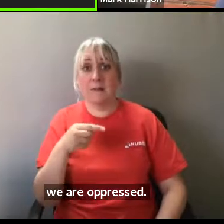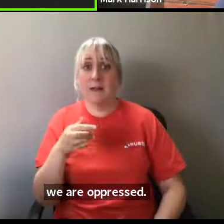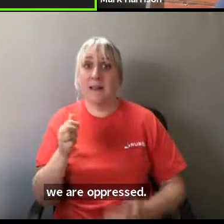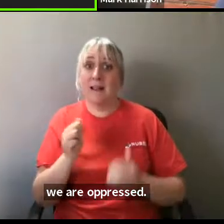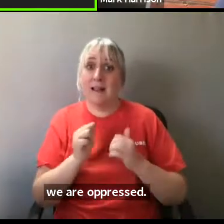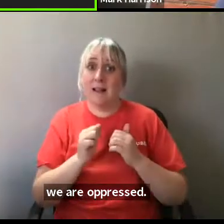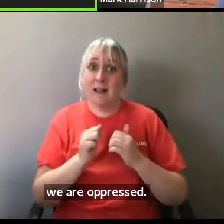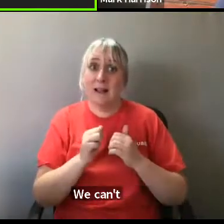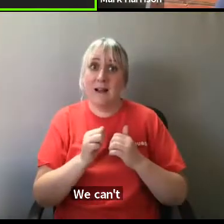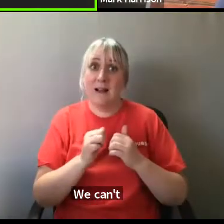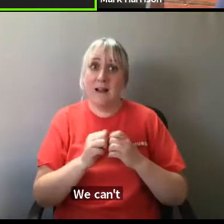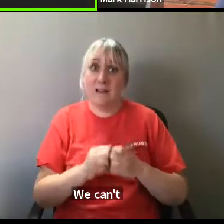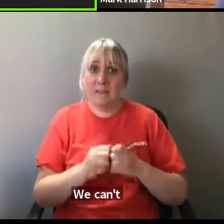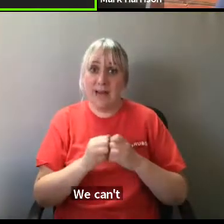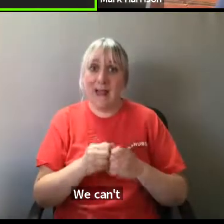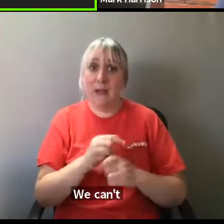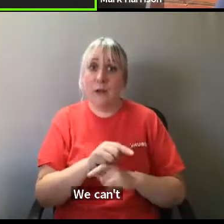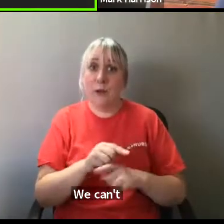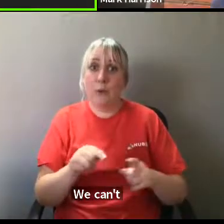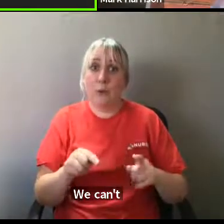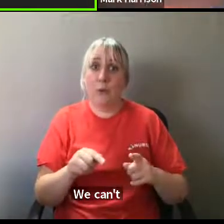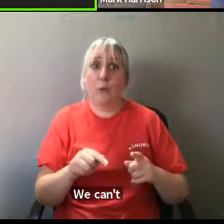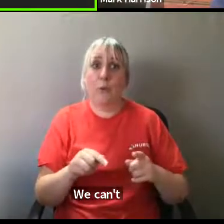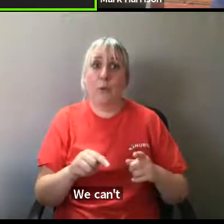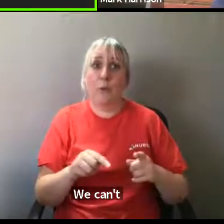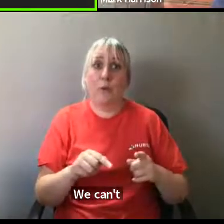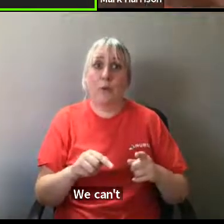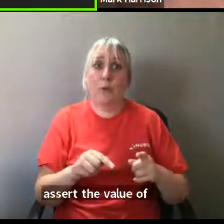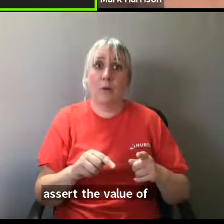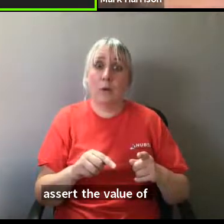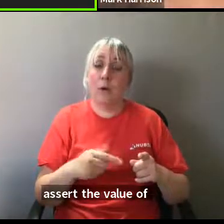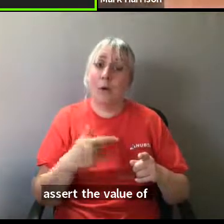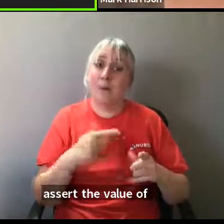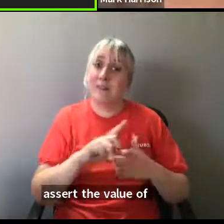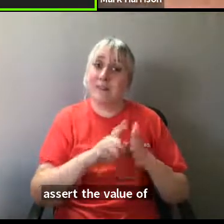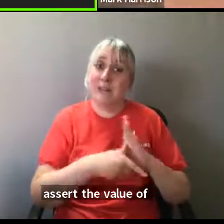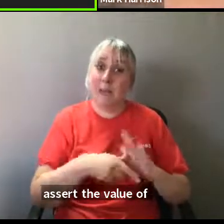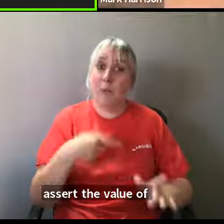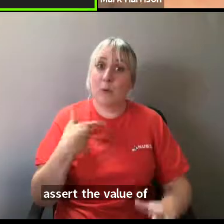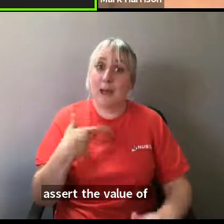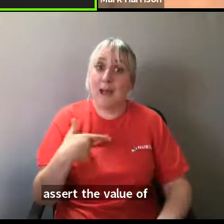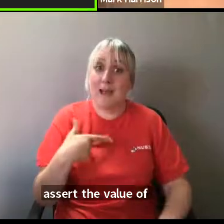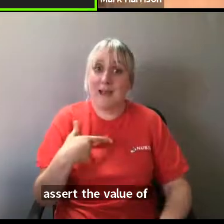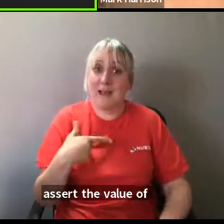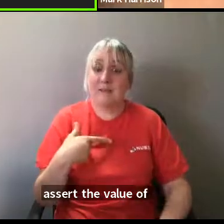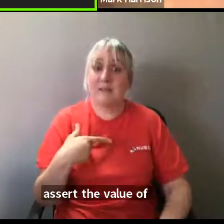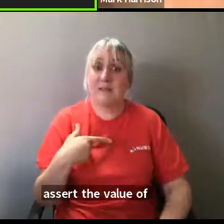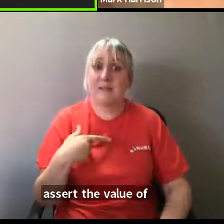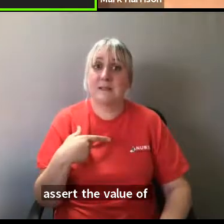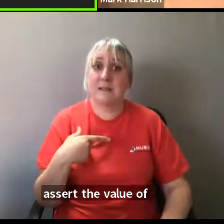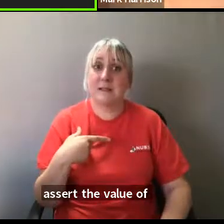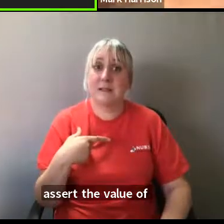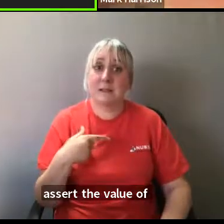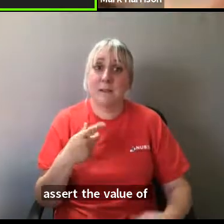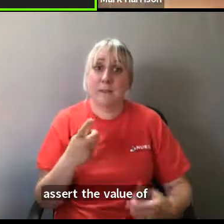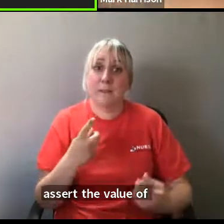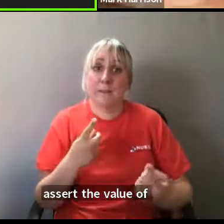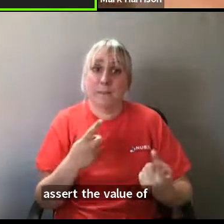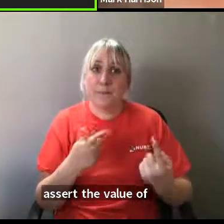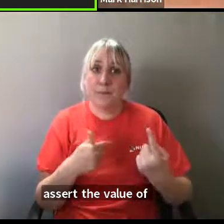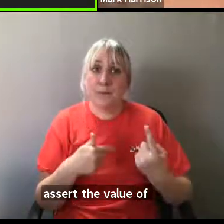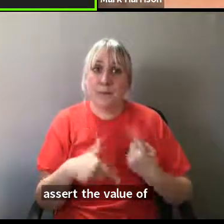living disabled moment of life. And that is why when we look